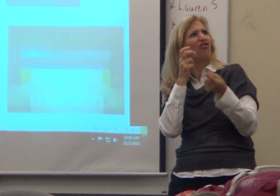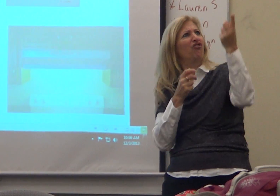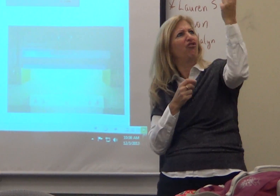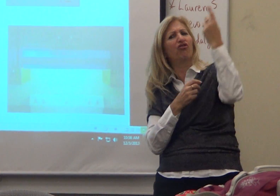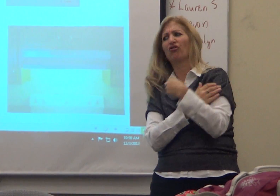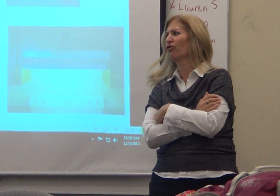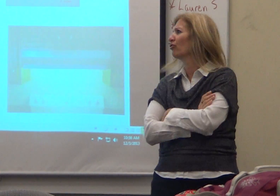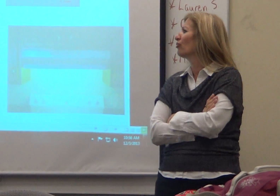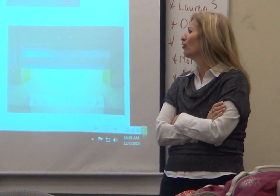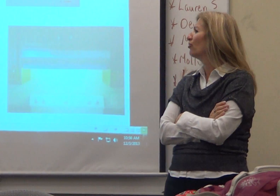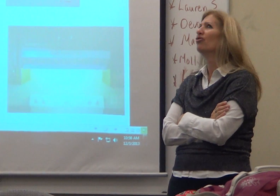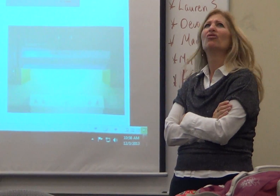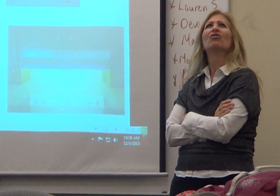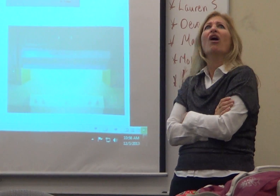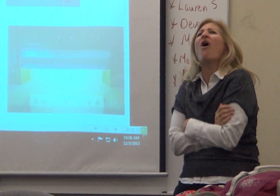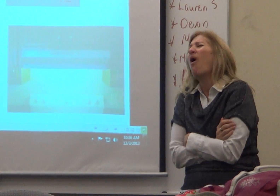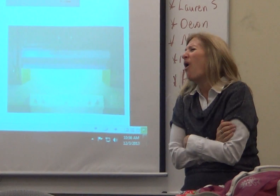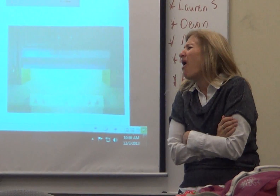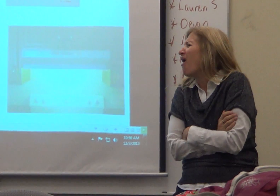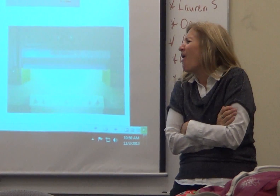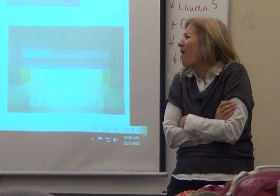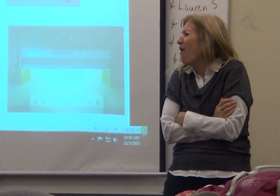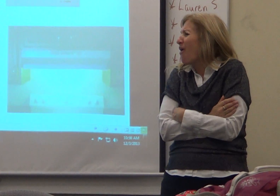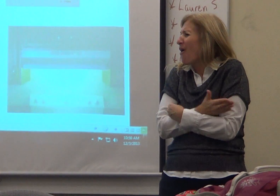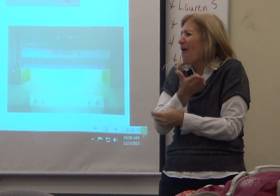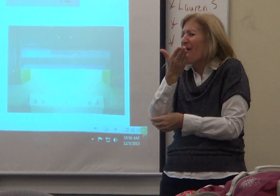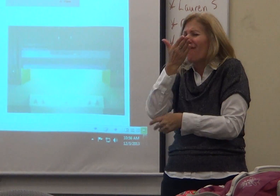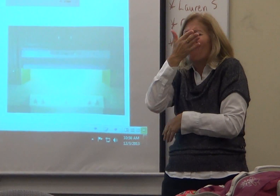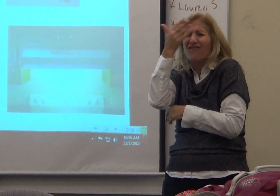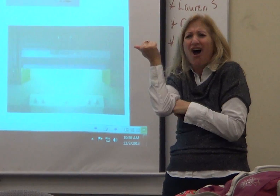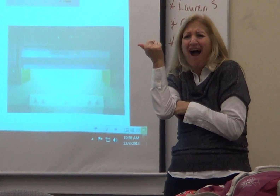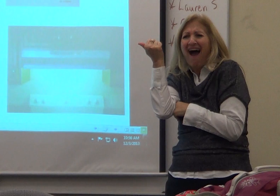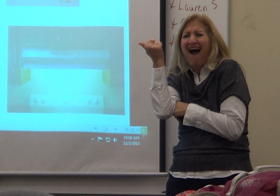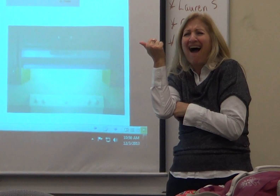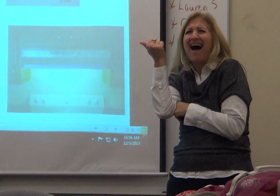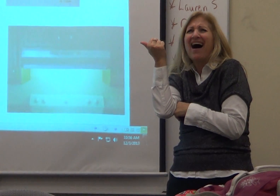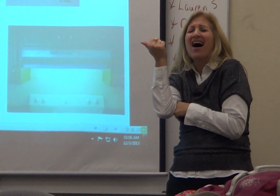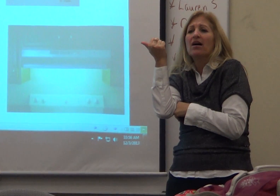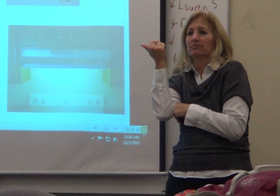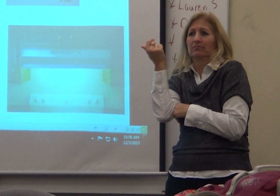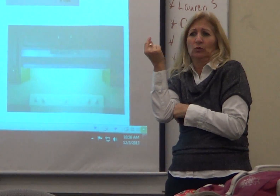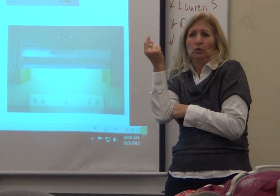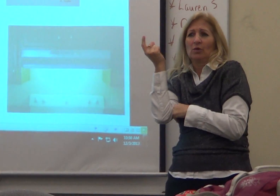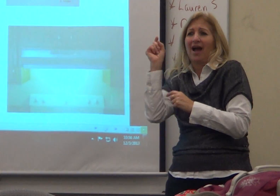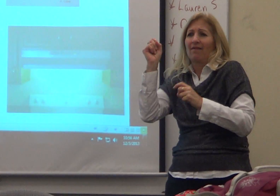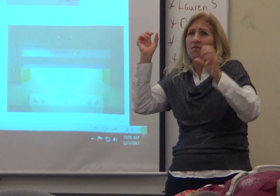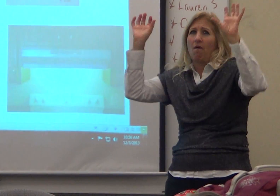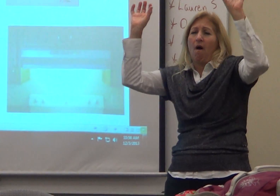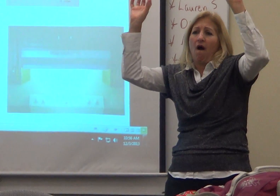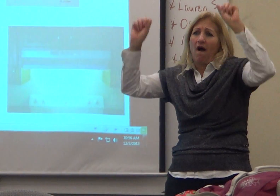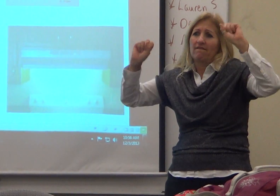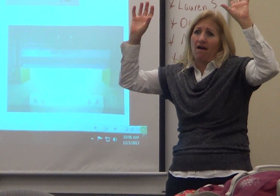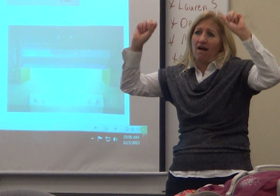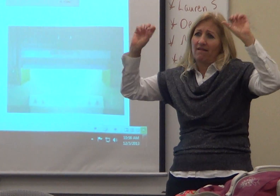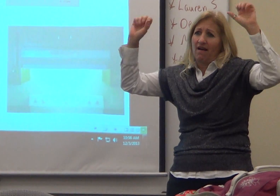For example, we had smoke alarms that were for hearing people. There was not light, and they had just forgotten.